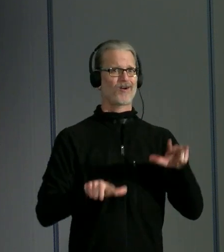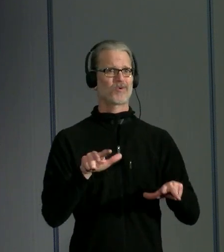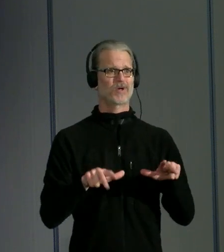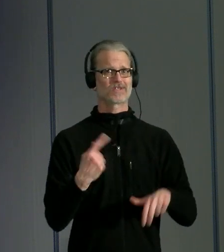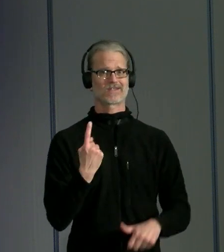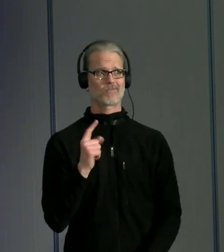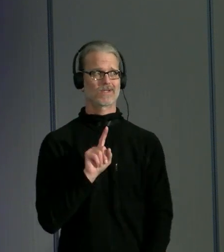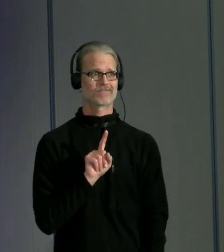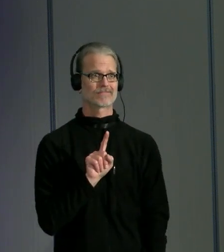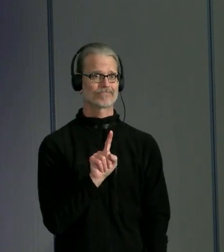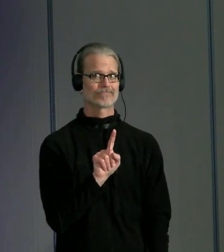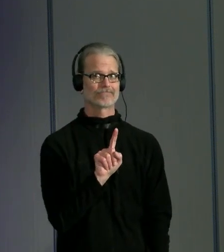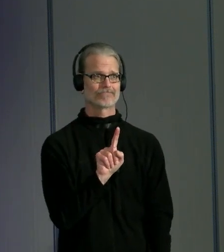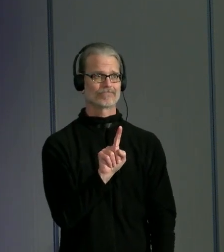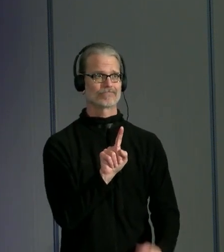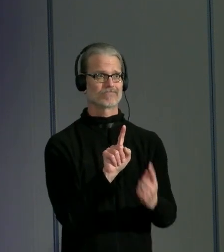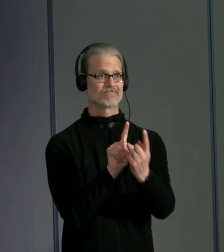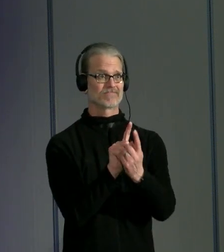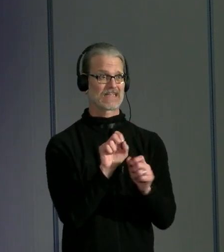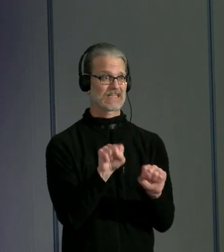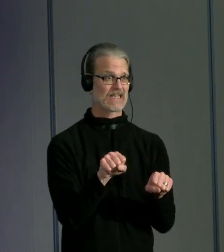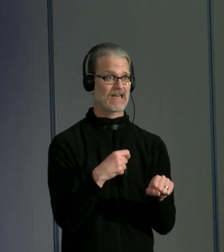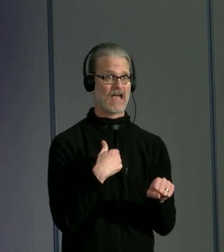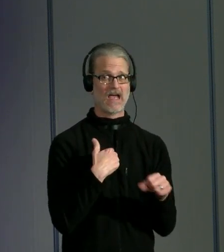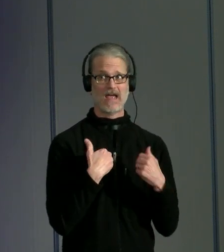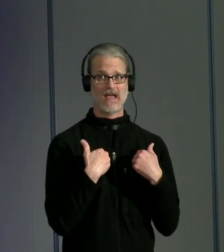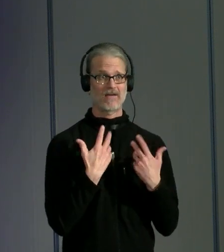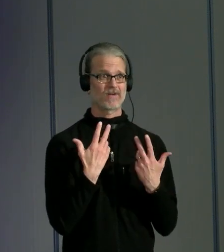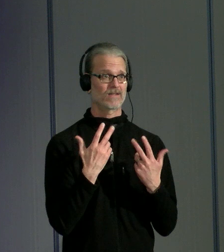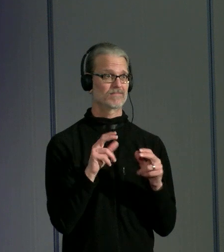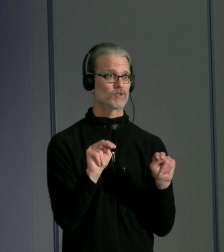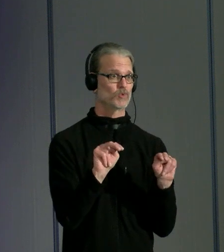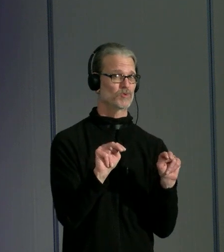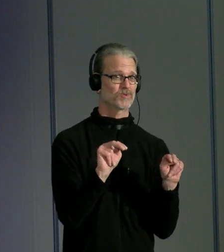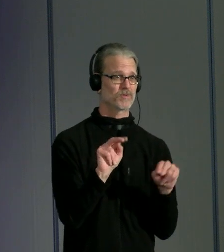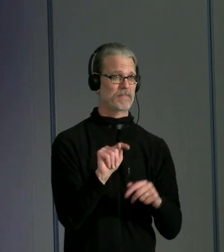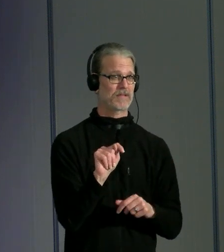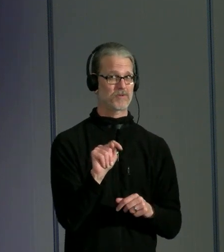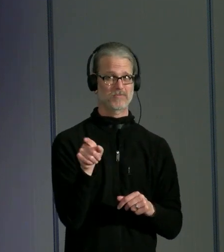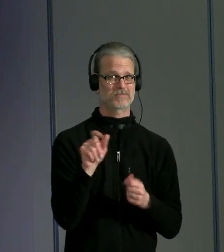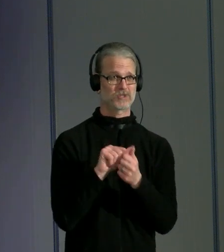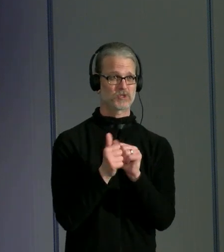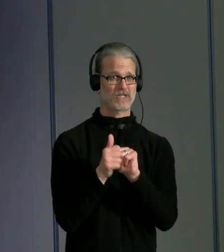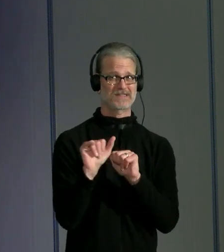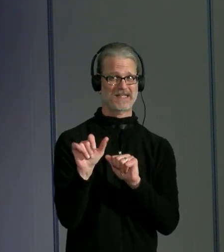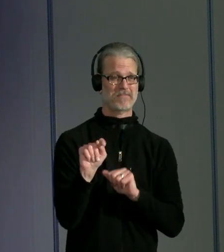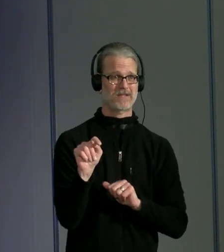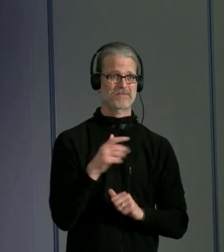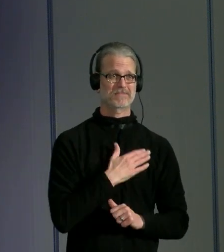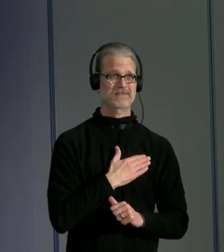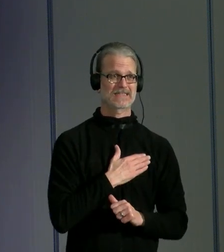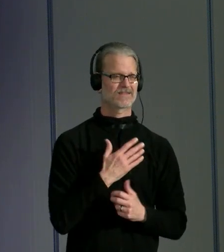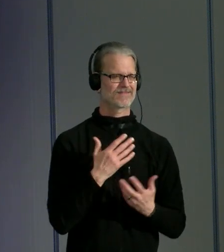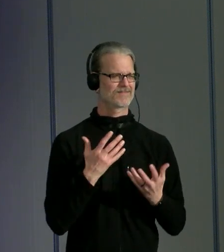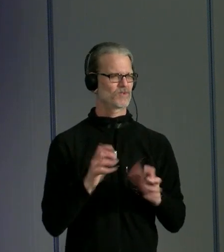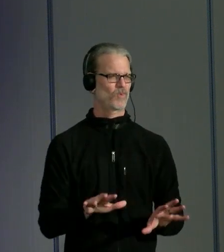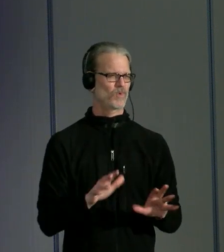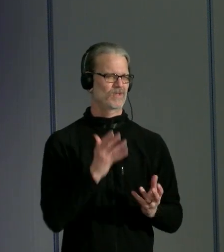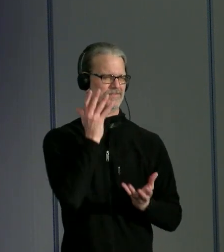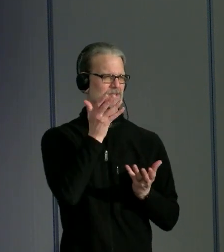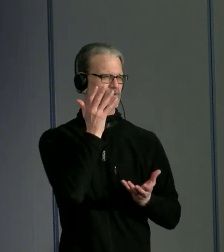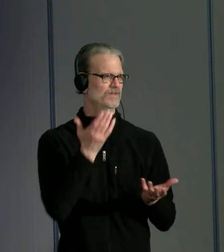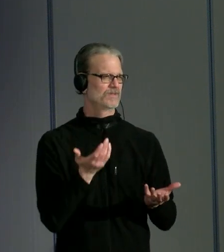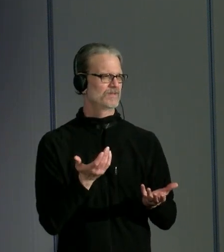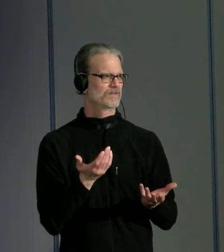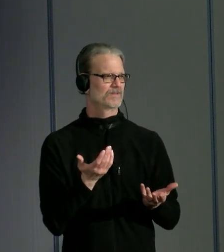approach and ask, well, could you modify one of these restrooms to make it gender neutral? Having